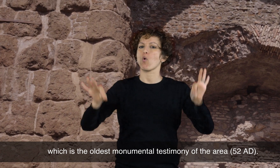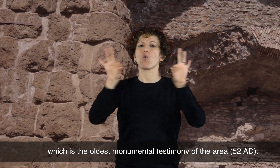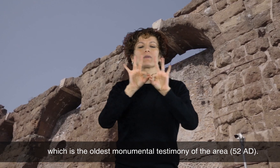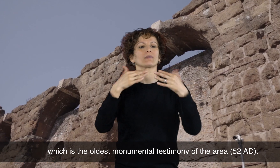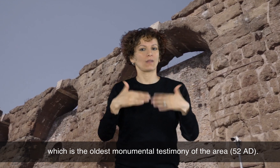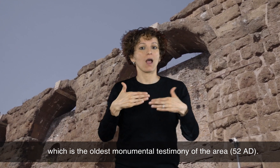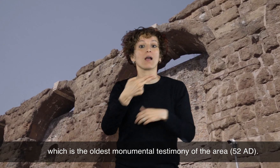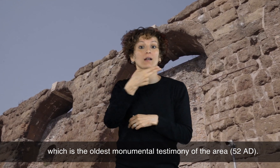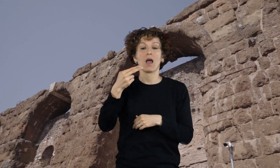AD.